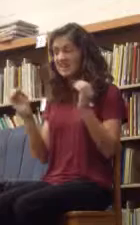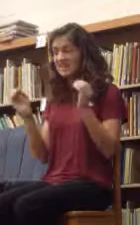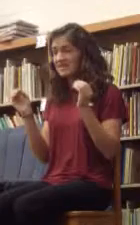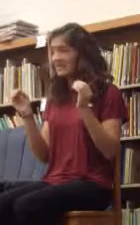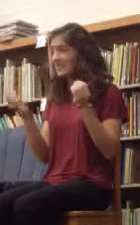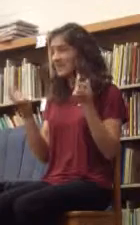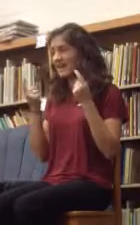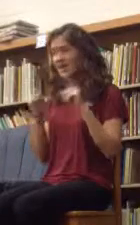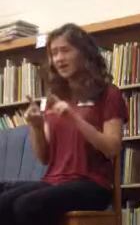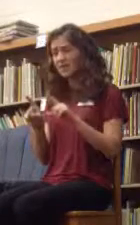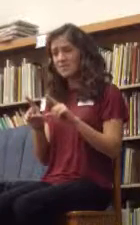happened.